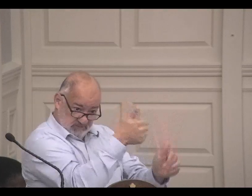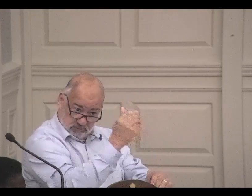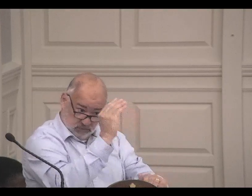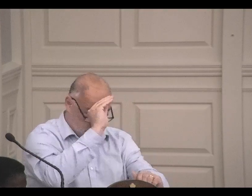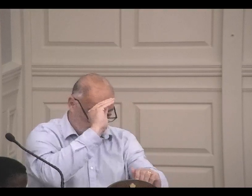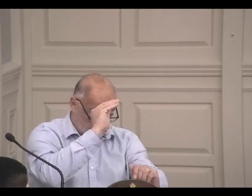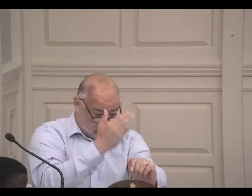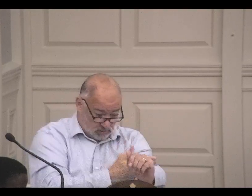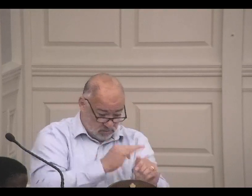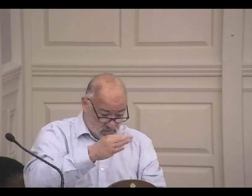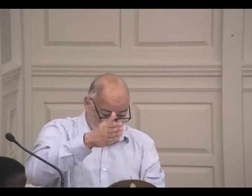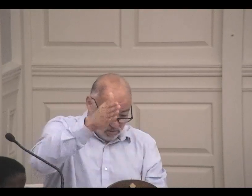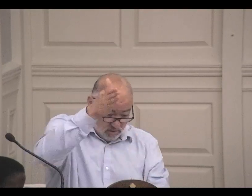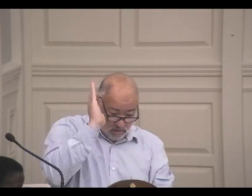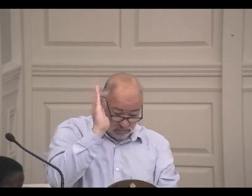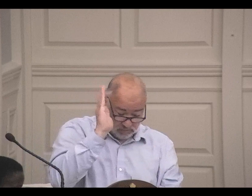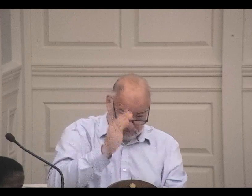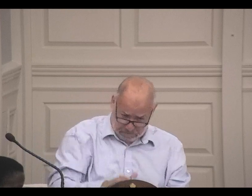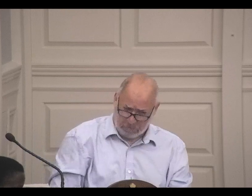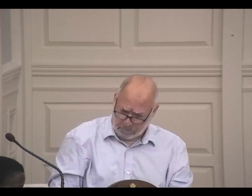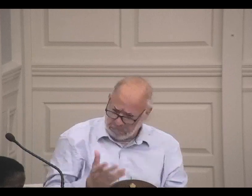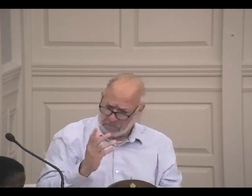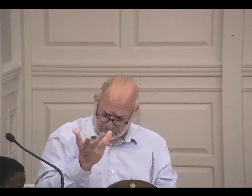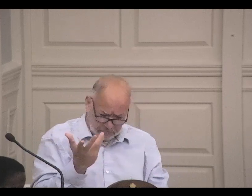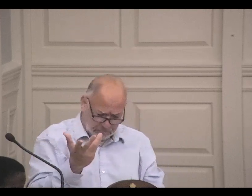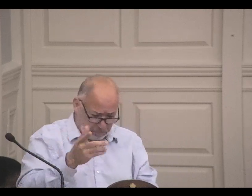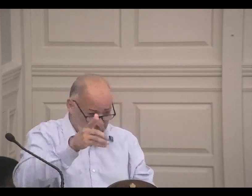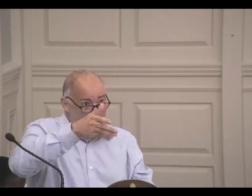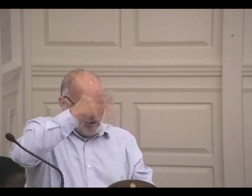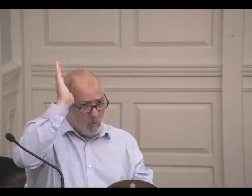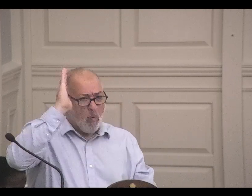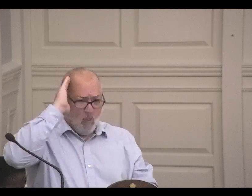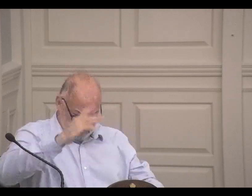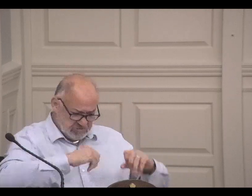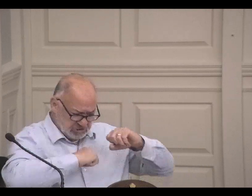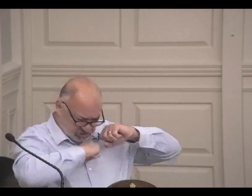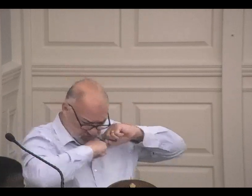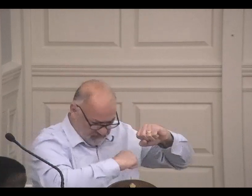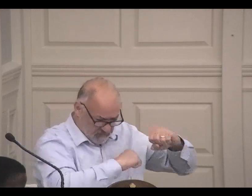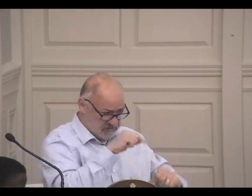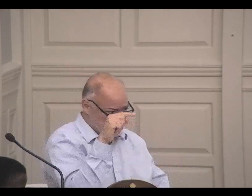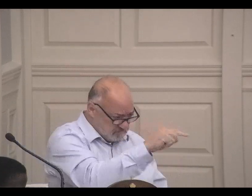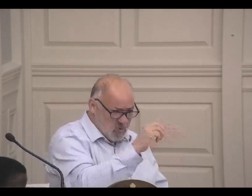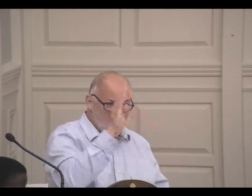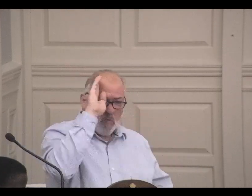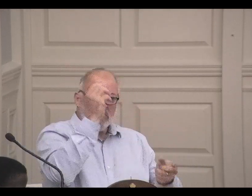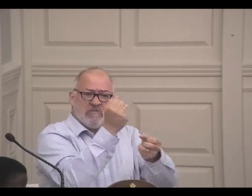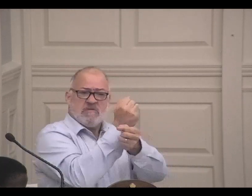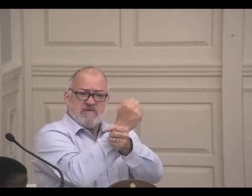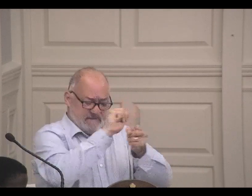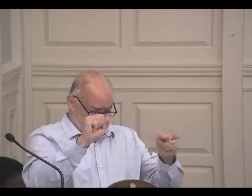will happen to him. For if the just one be the Son of God, God will defend